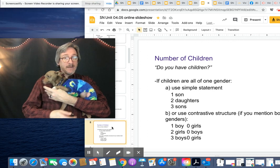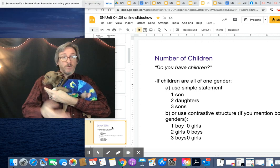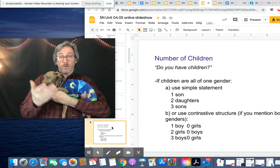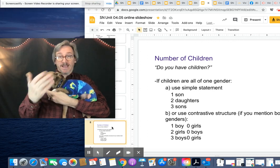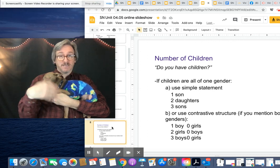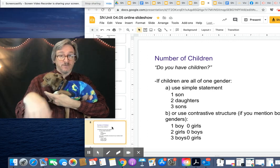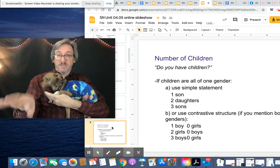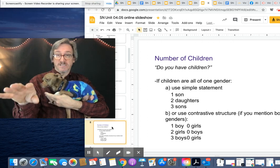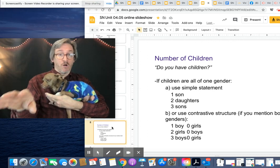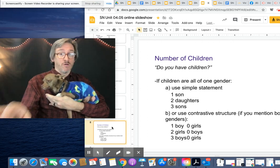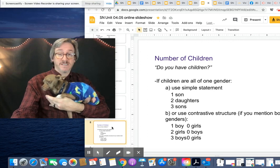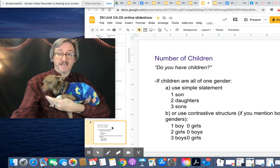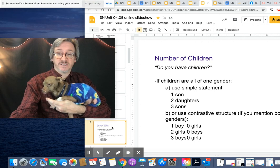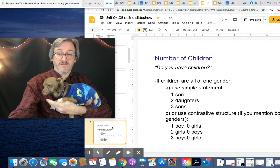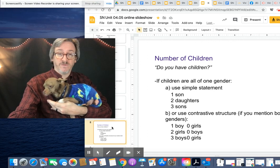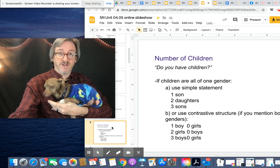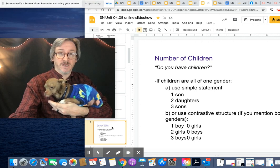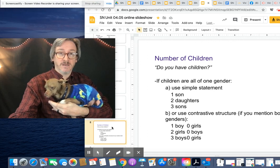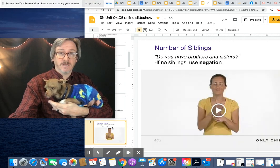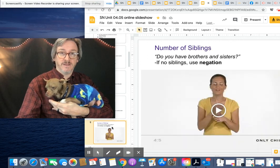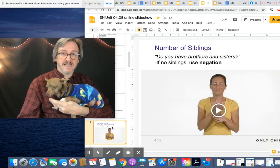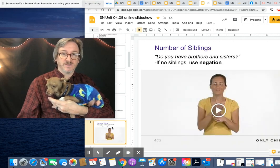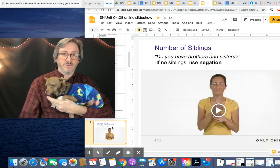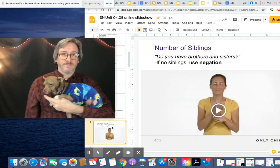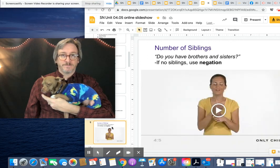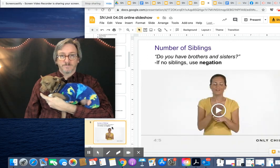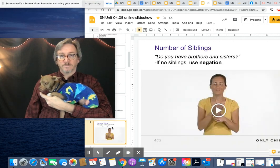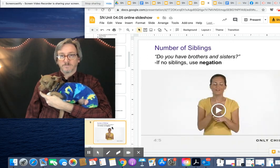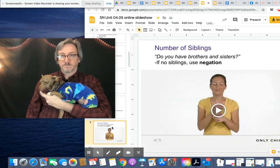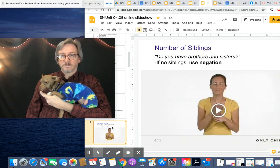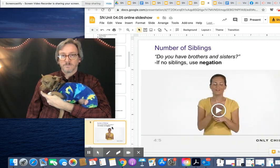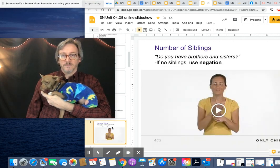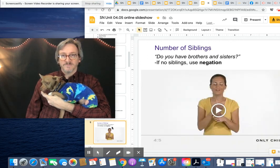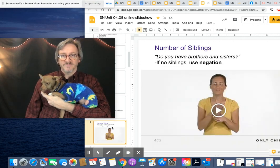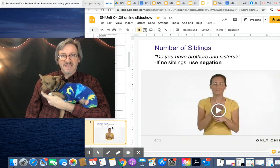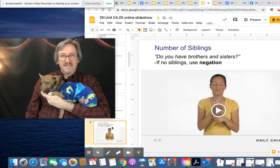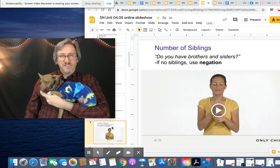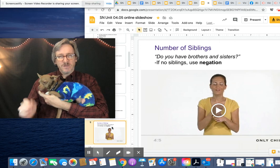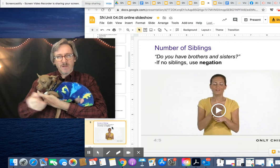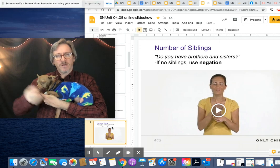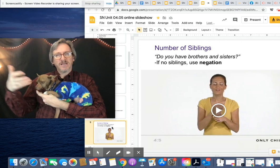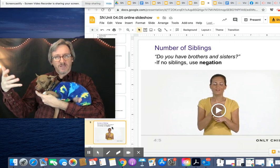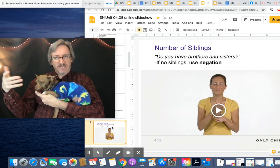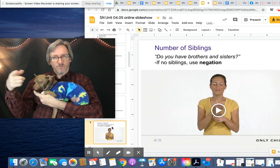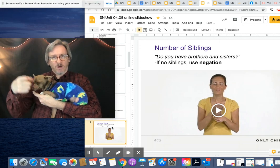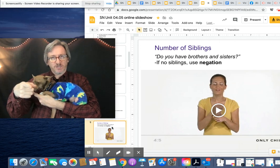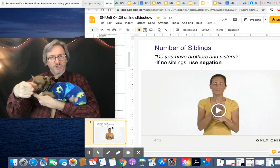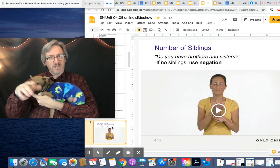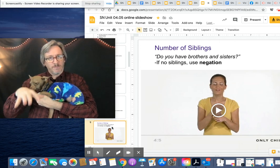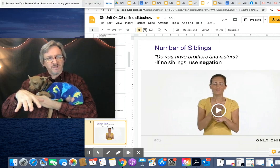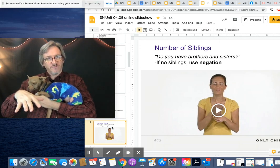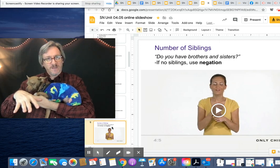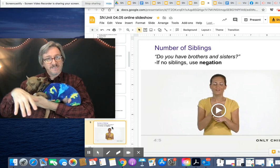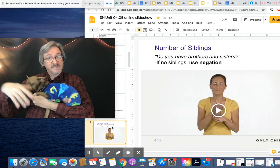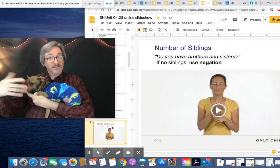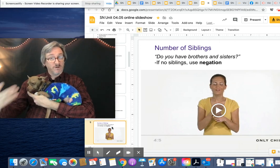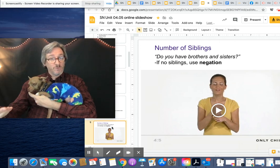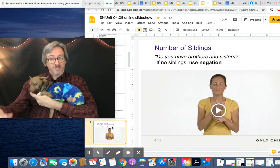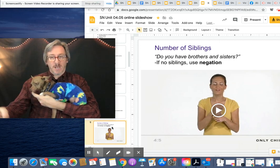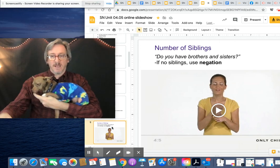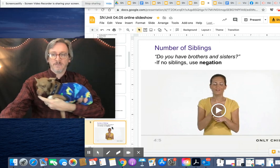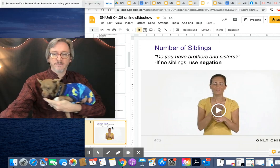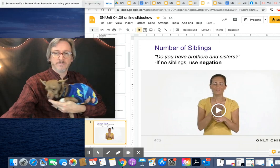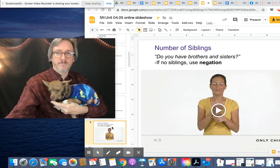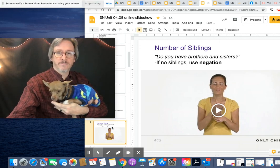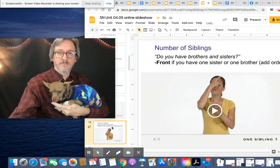And again, we go back to this all same stuff we've done in the last one. So now we're going to get to watch a couple different ways to say you're an